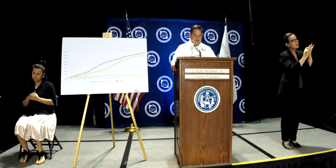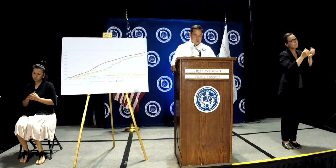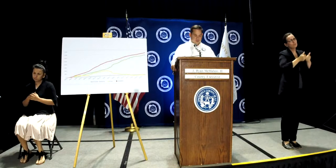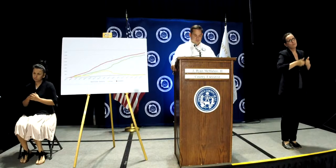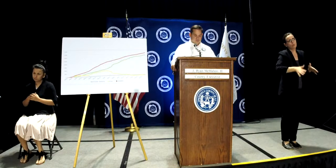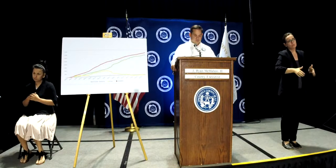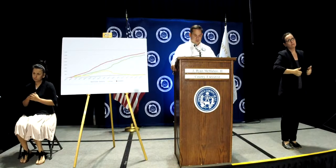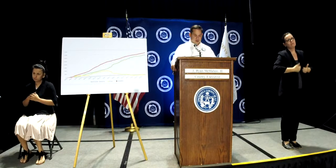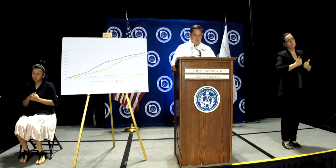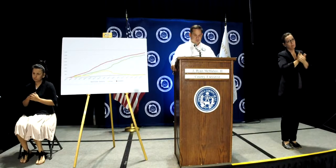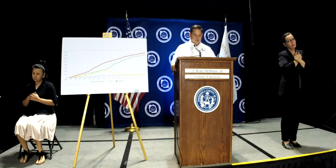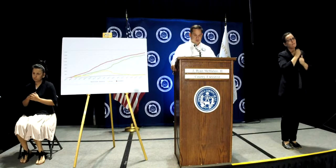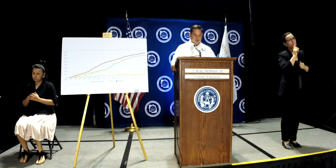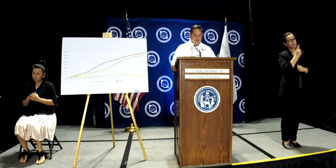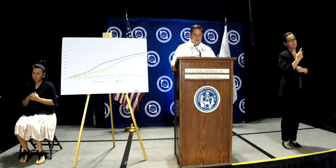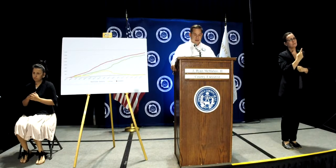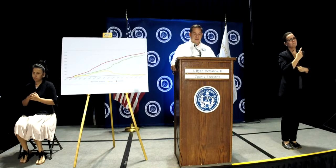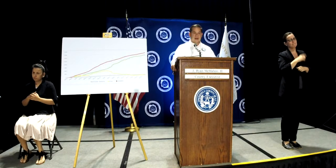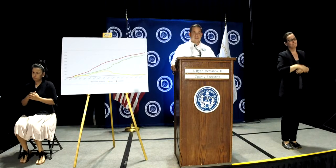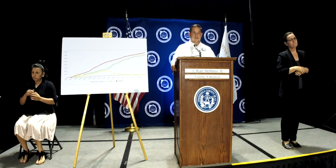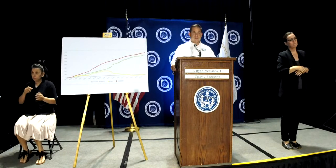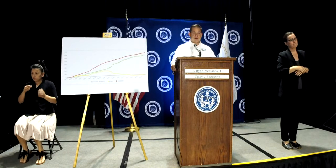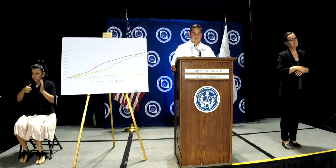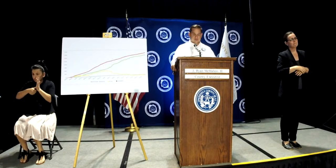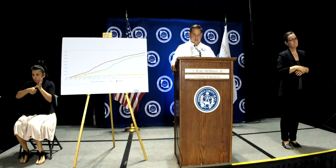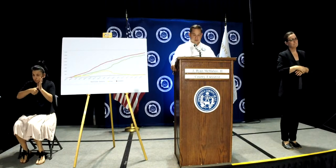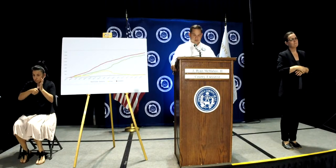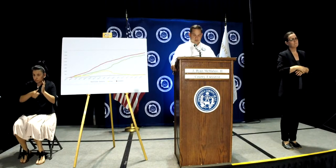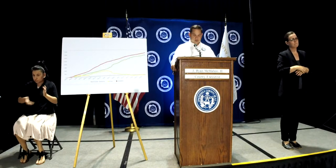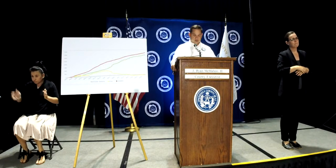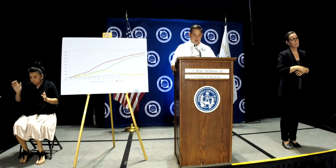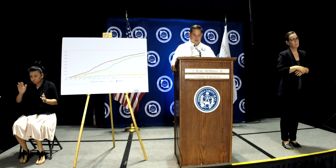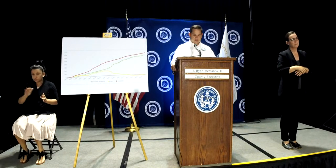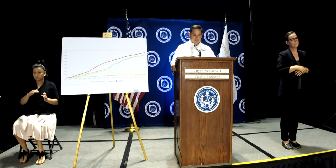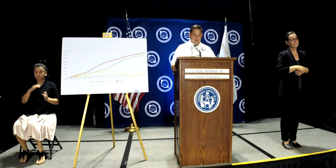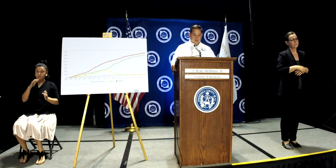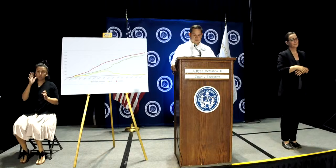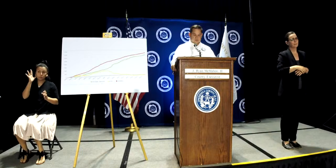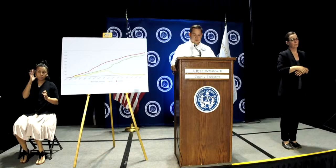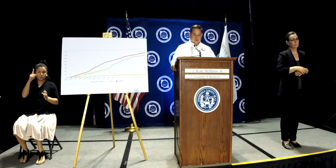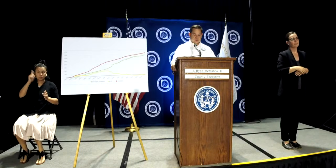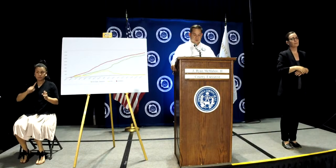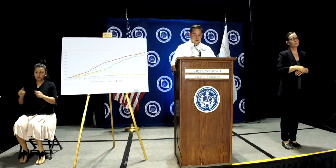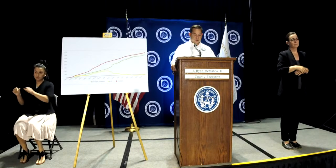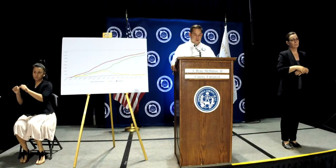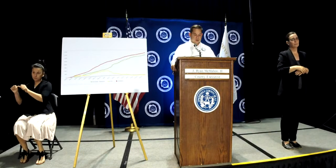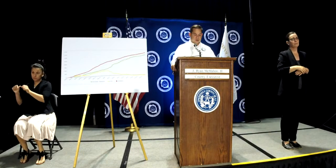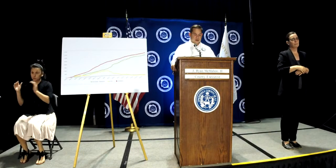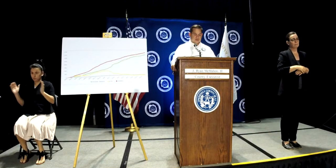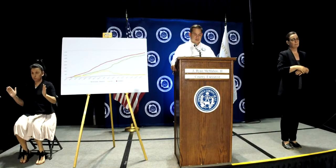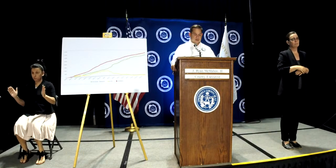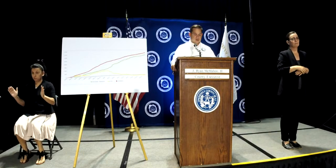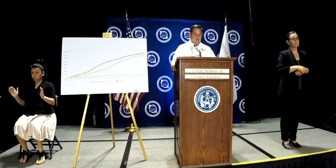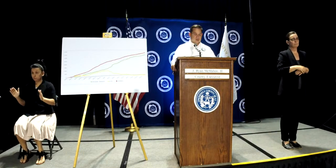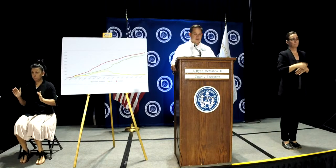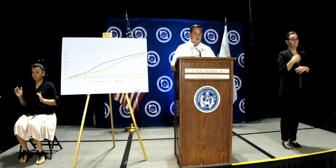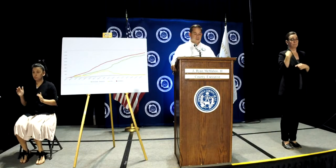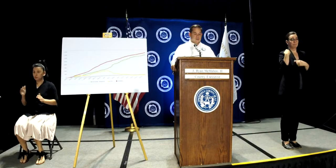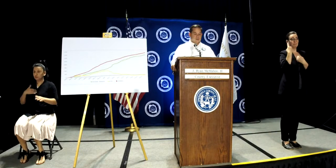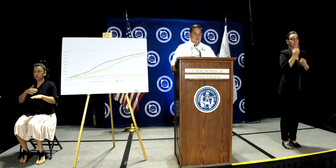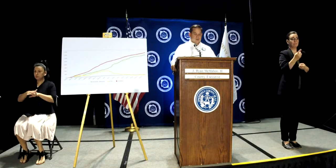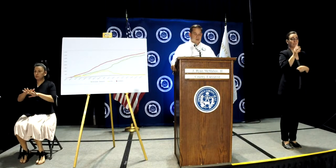testing, Friday through Sunday, diagnostic tests, over 6,300 done in Onondaga